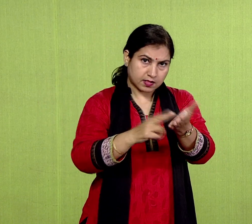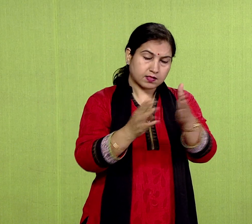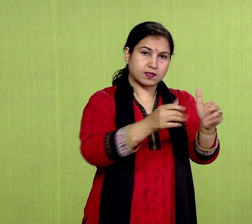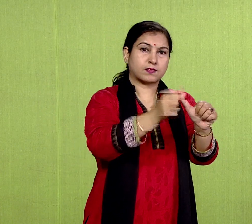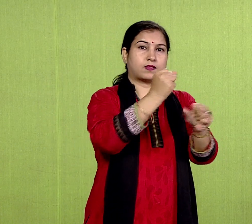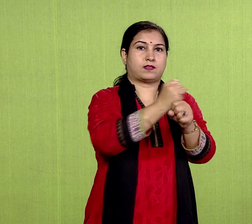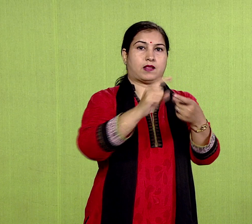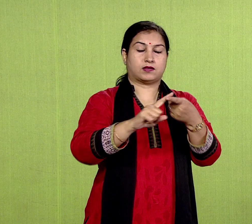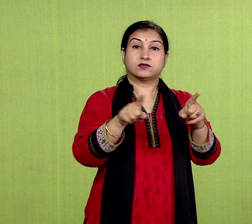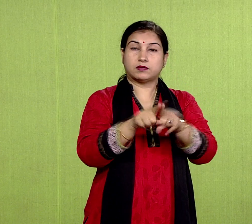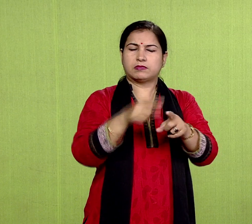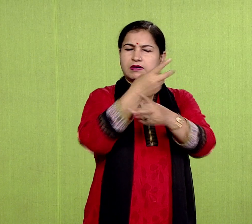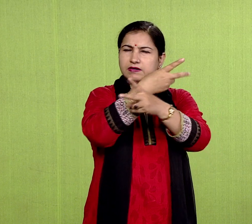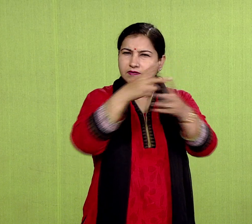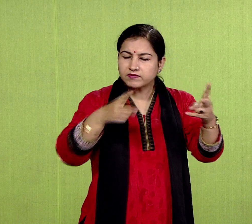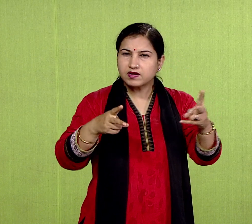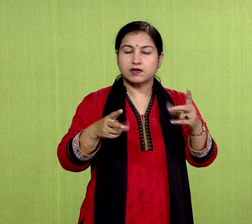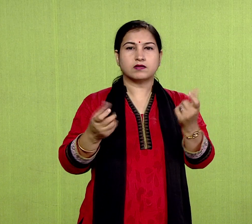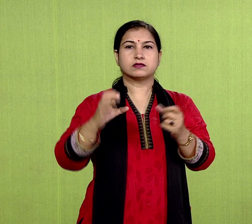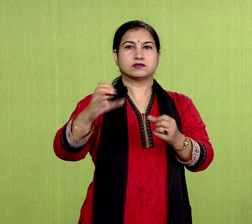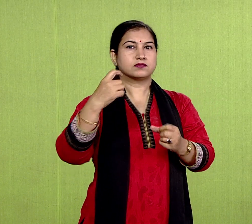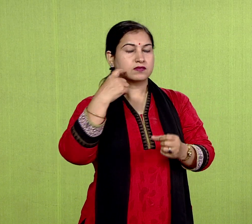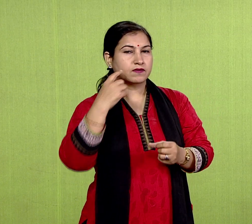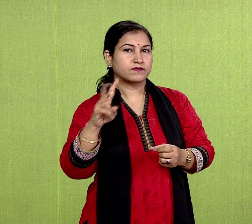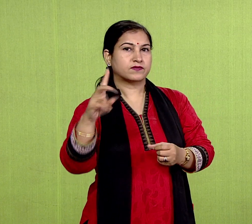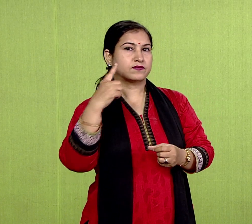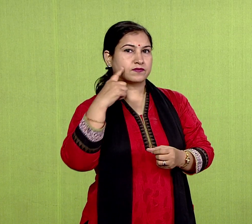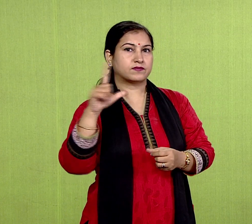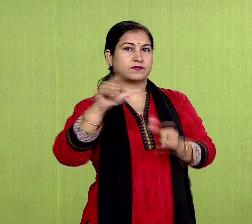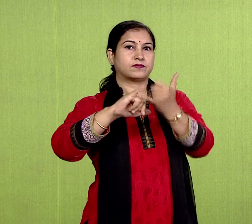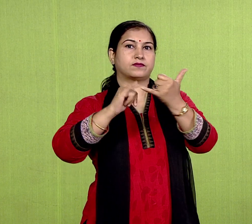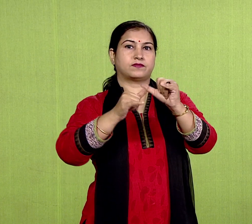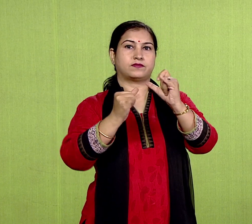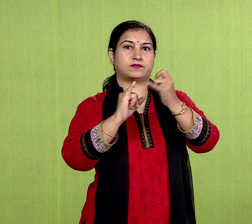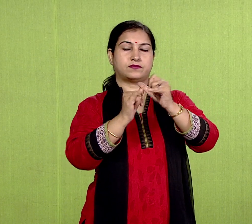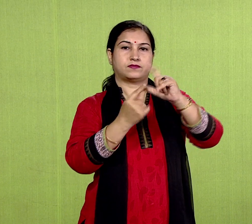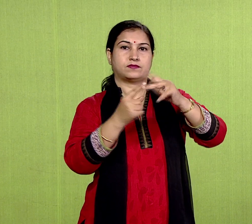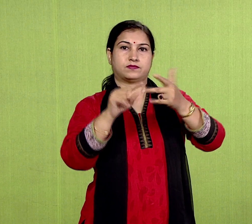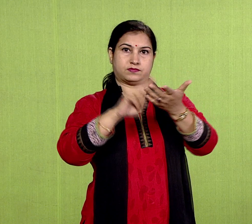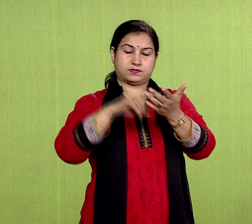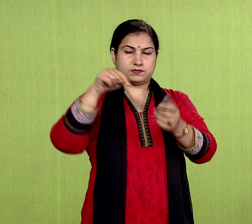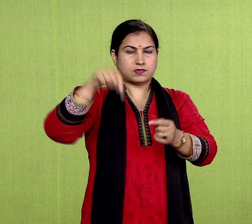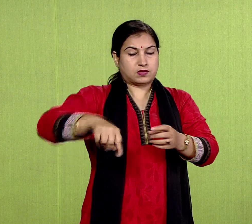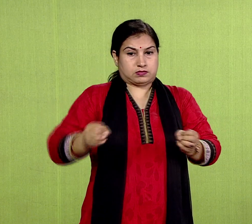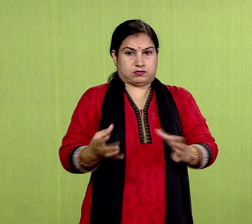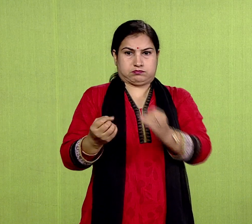civilizations that developed during this time period. In today's lesson we will study about